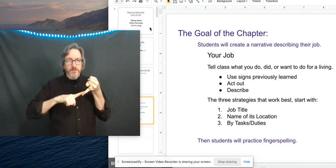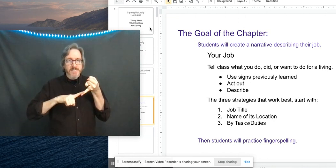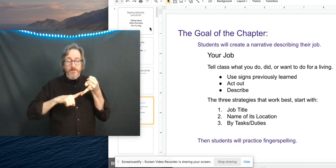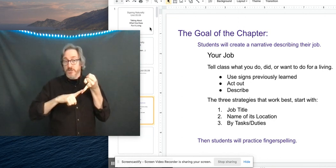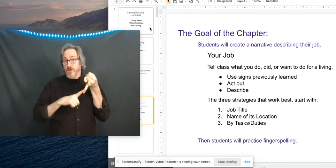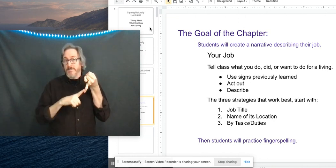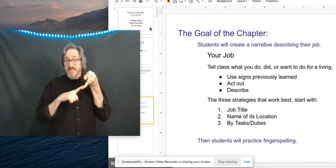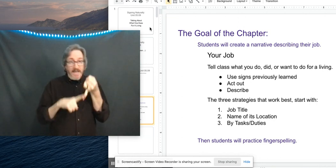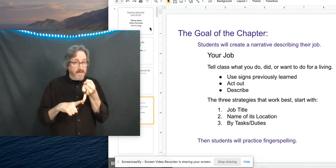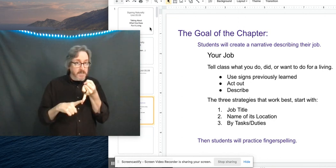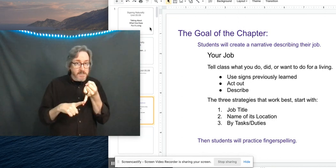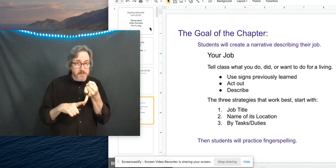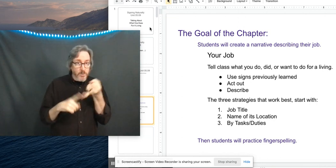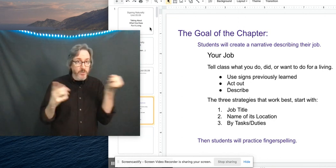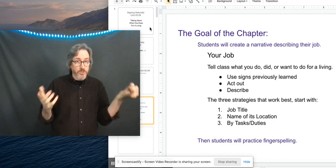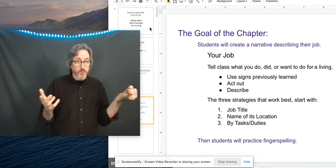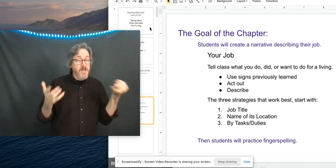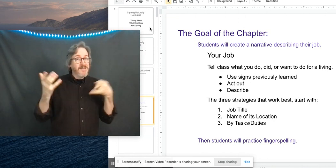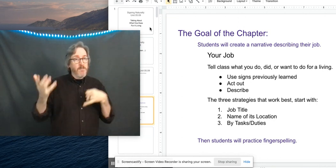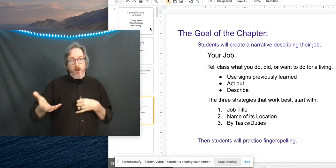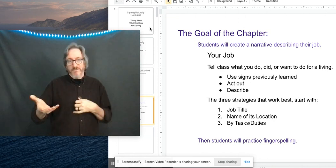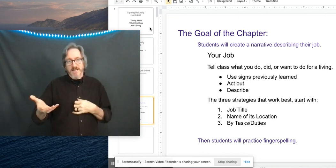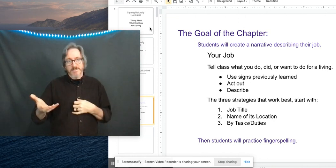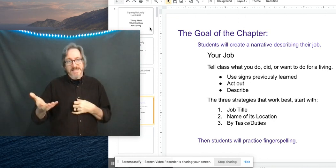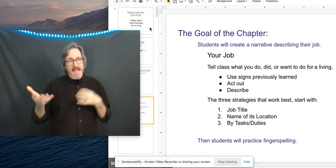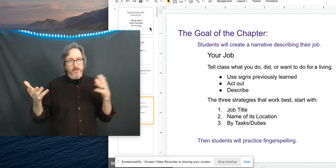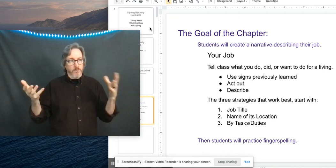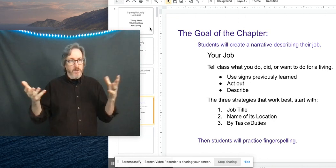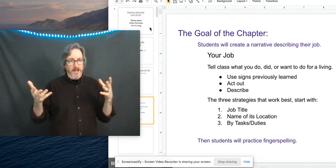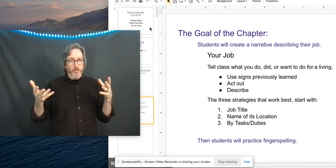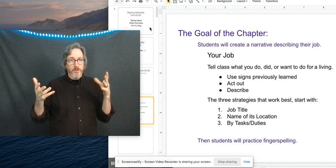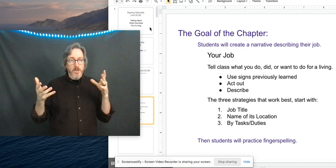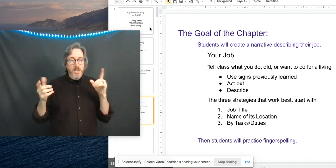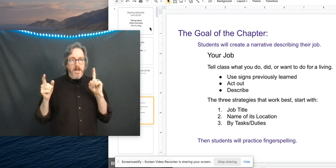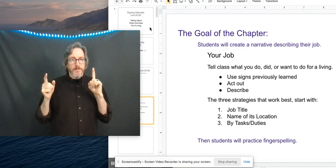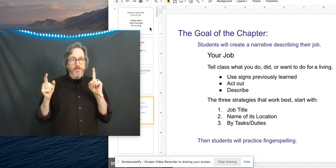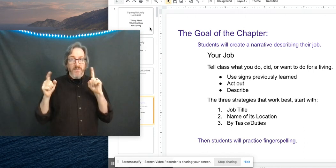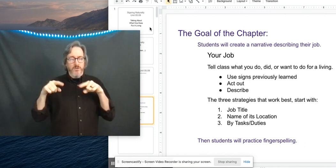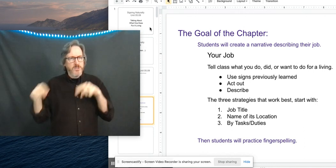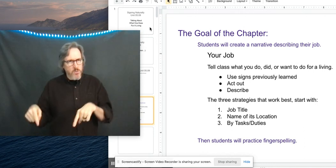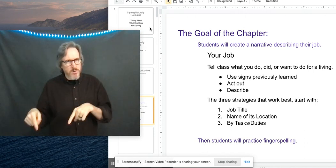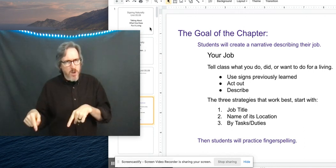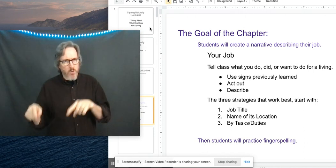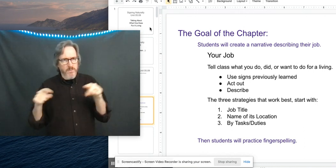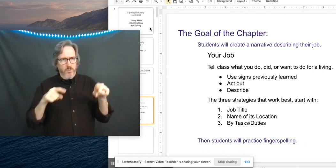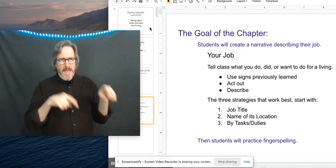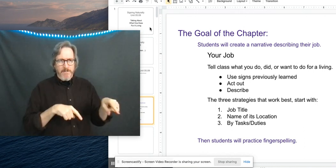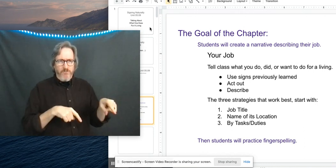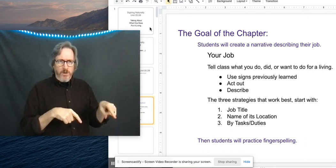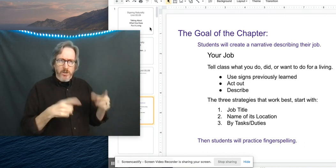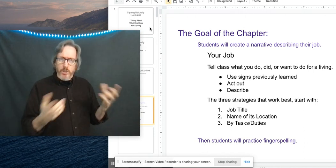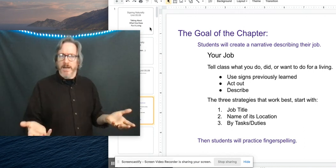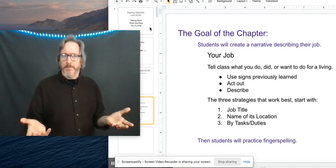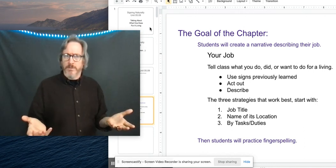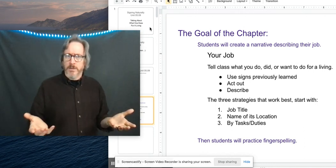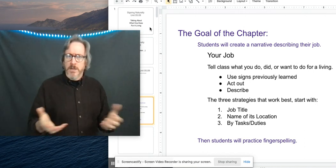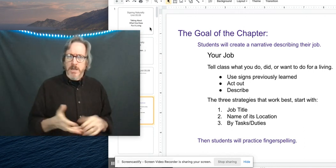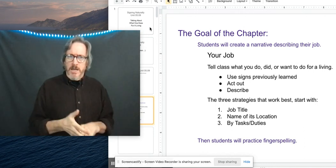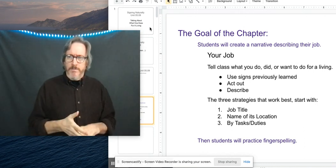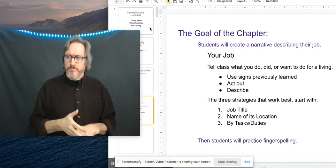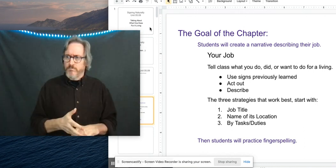thing is you can say what the job title is, what you do. Oftentimes that will help. If you don't know the vocab for it, look it